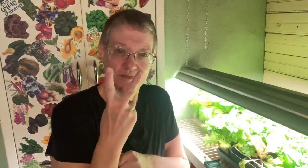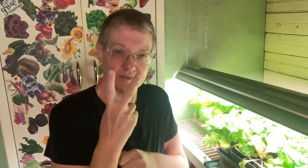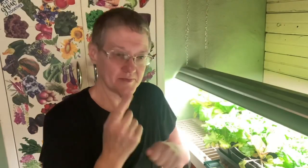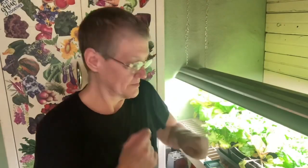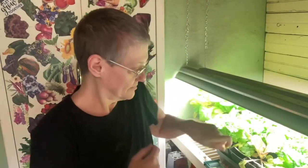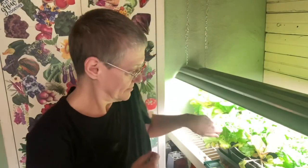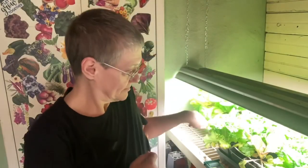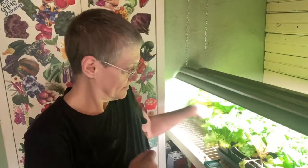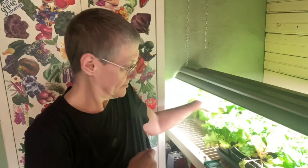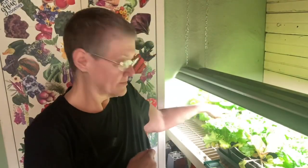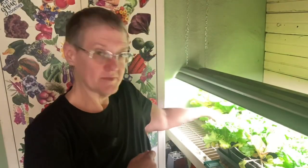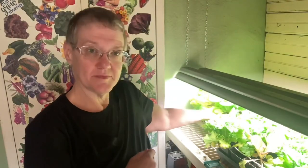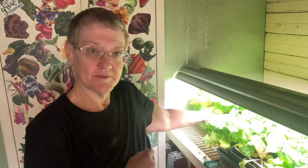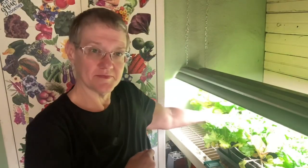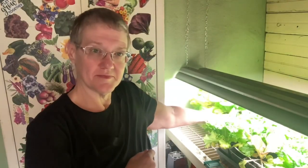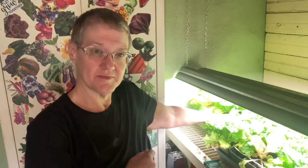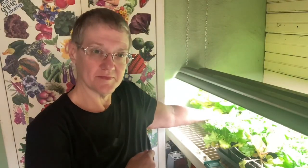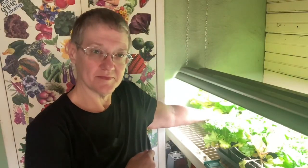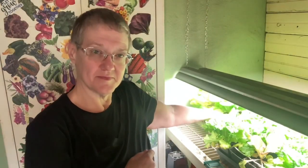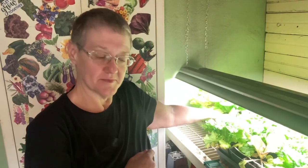And it came with 2.